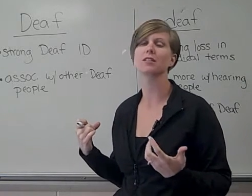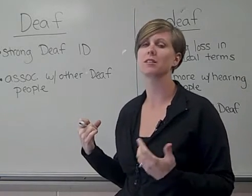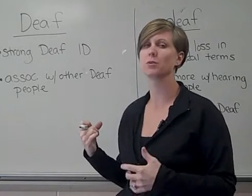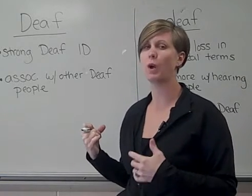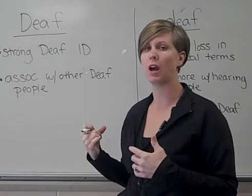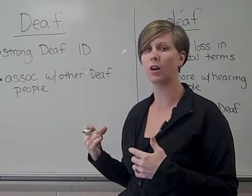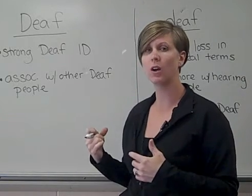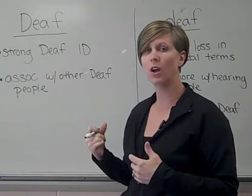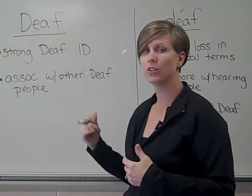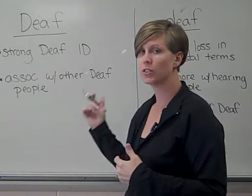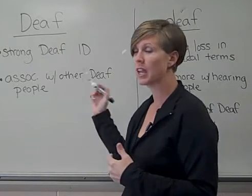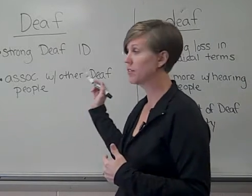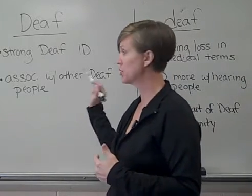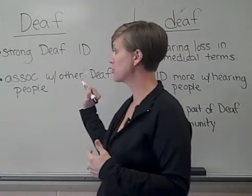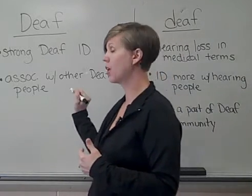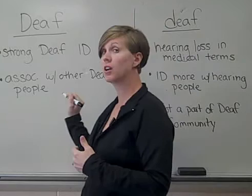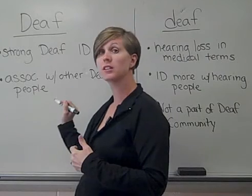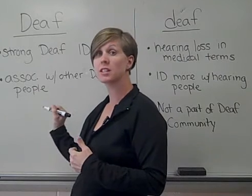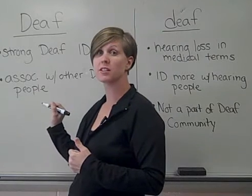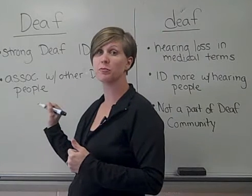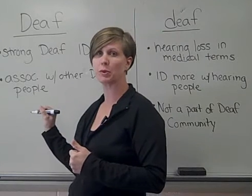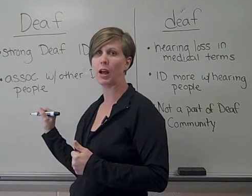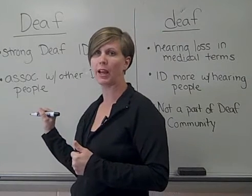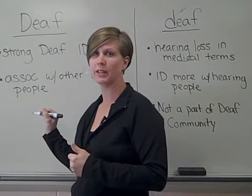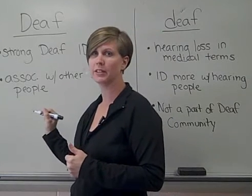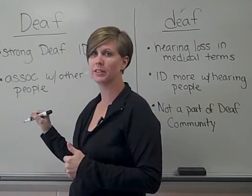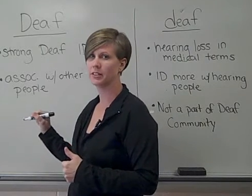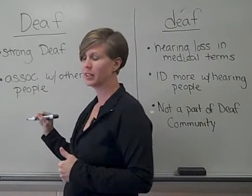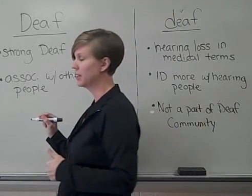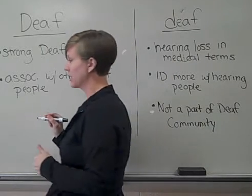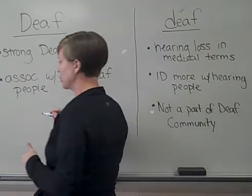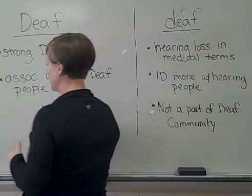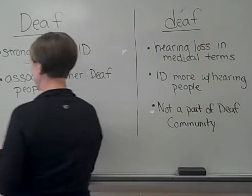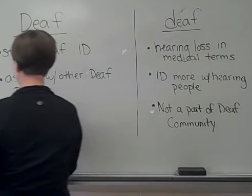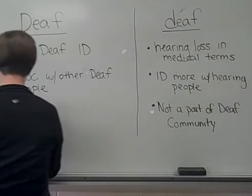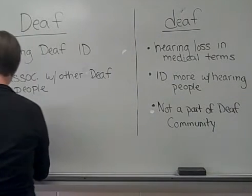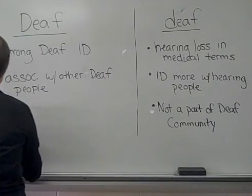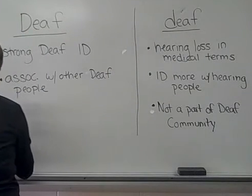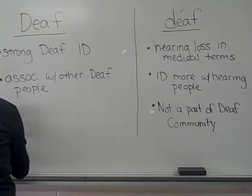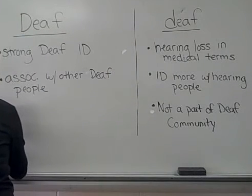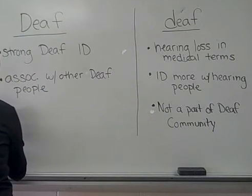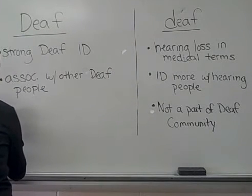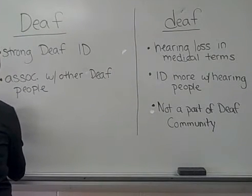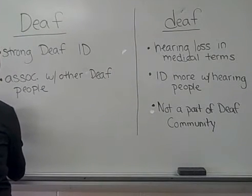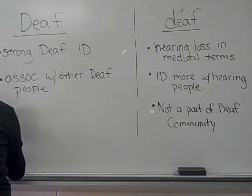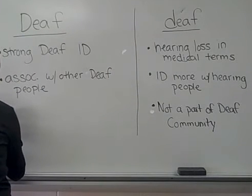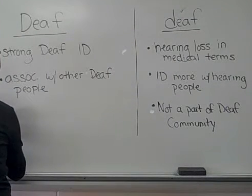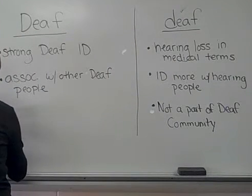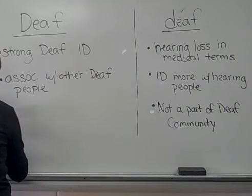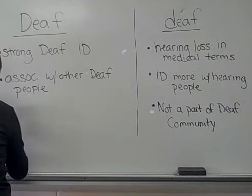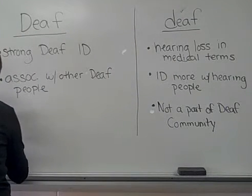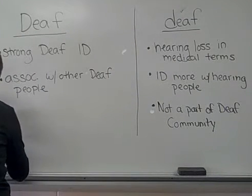experiences as well. So they have a strong sense of pride in their community.